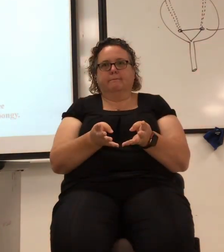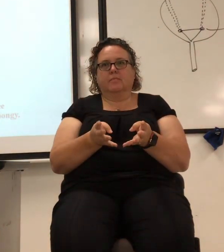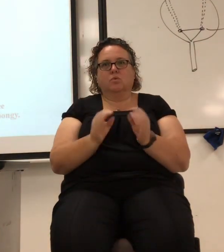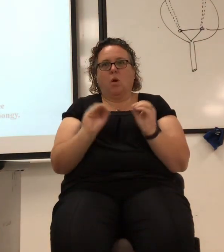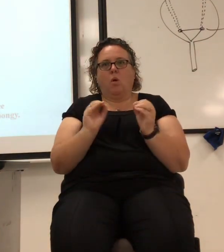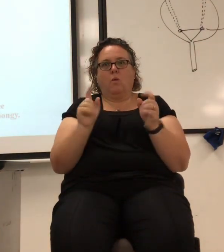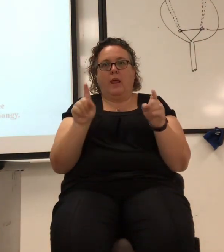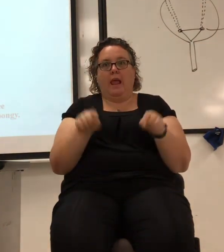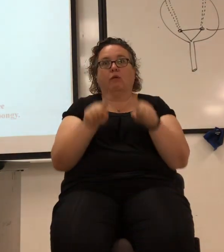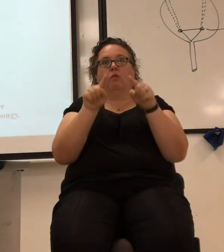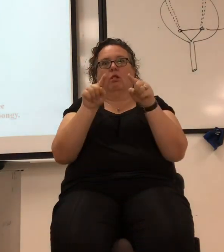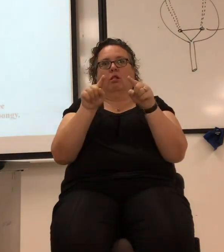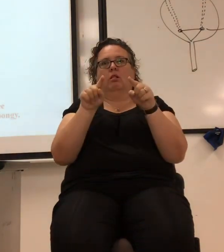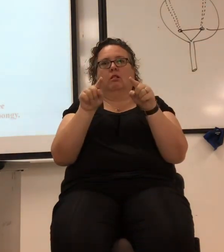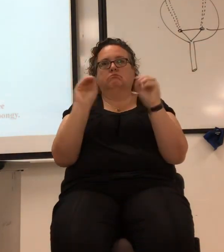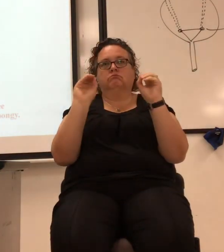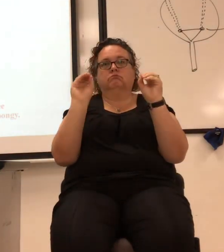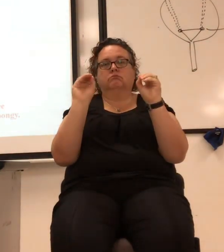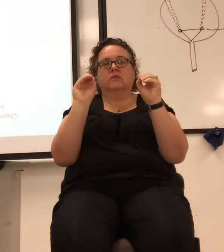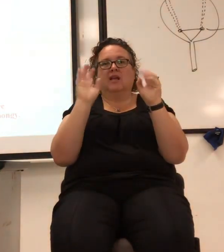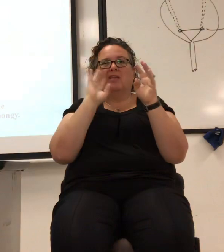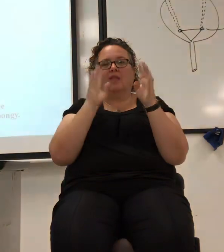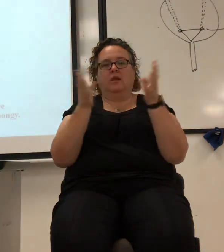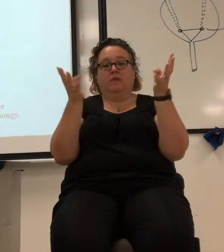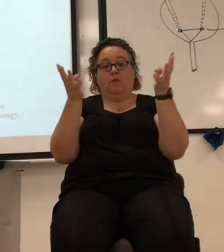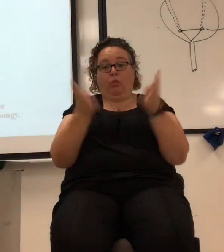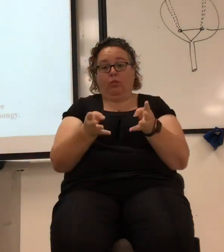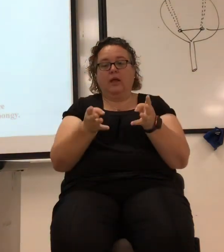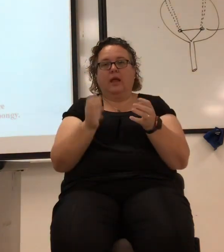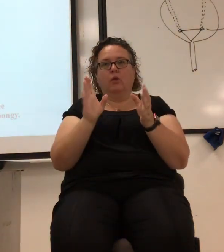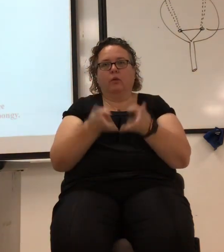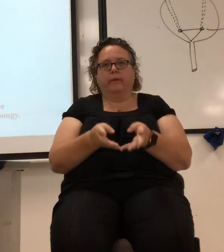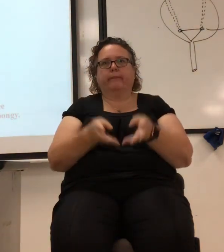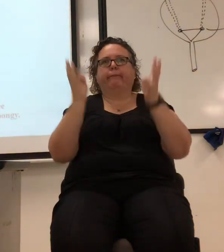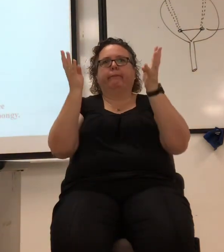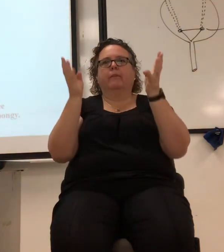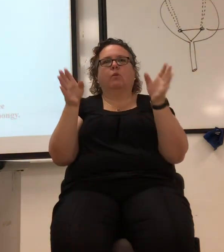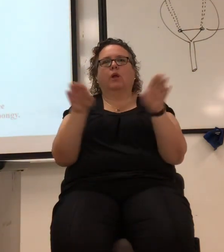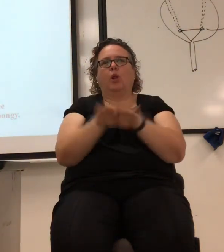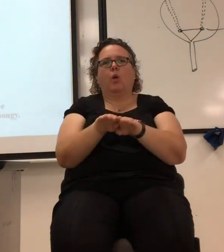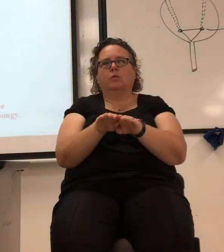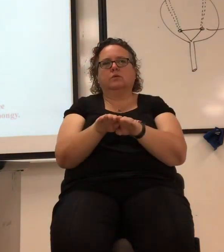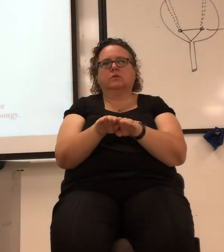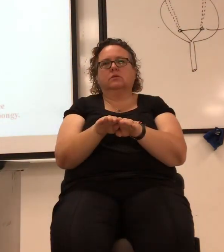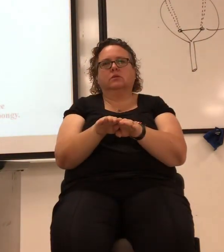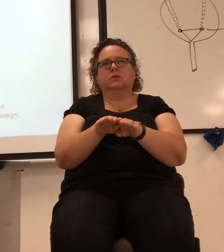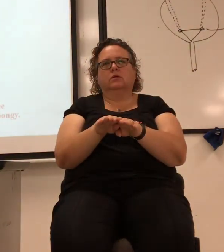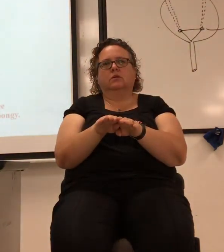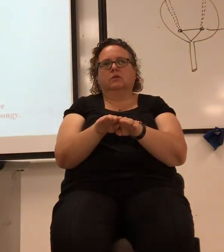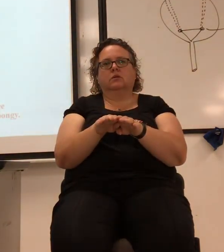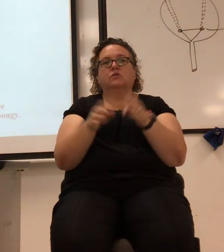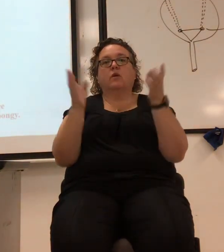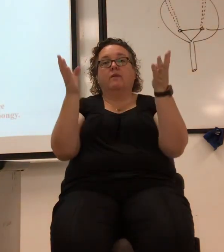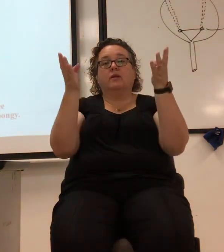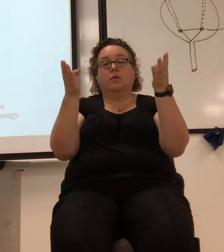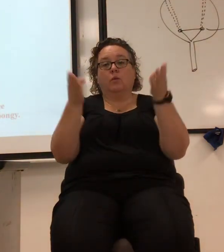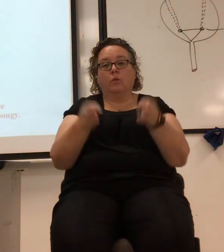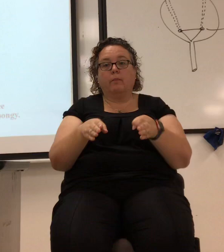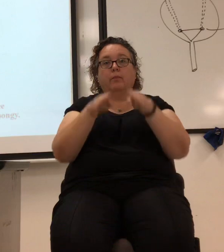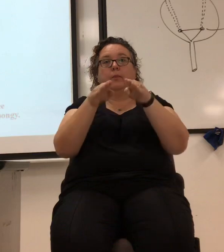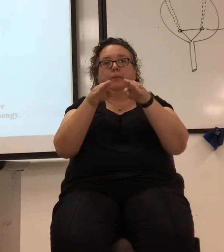no angle, the bladder wall stretches, it wouldn't really close it off. It might open it up. Okay, so